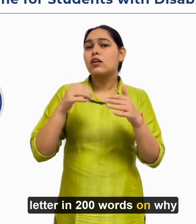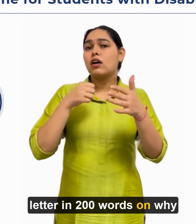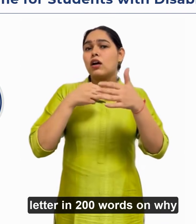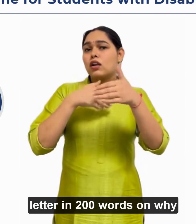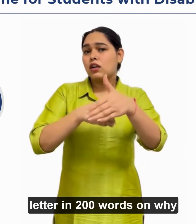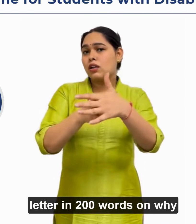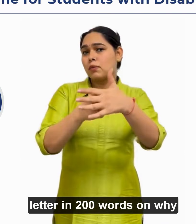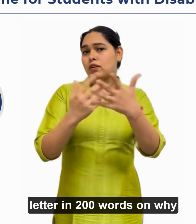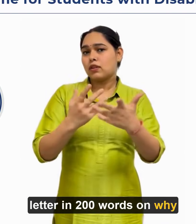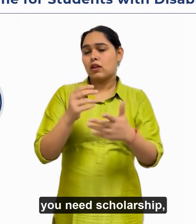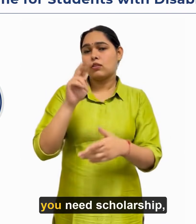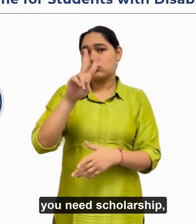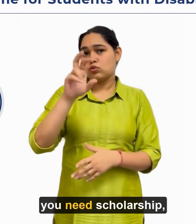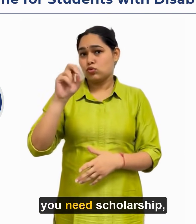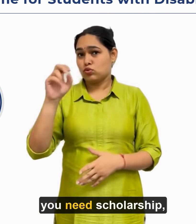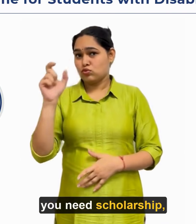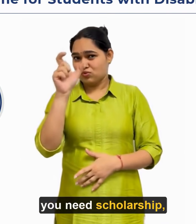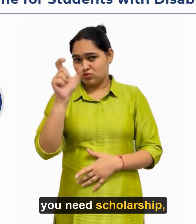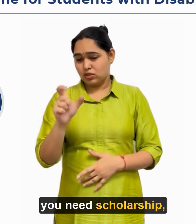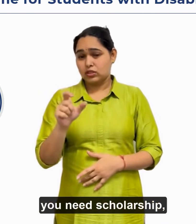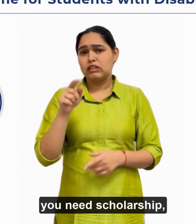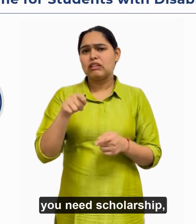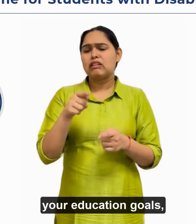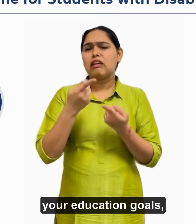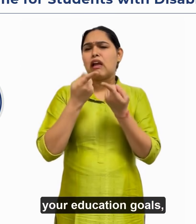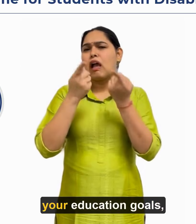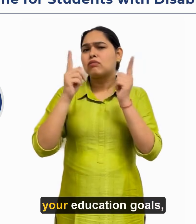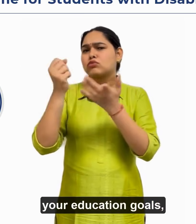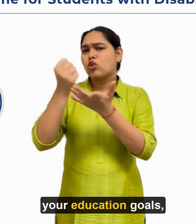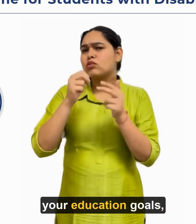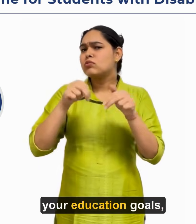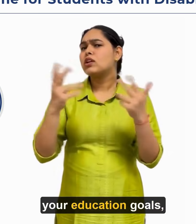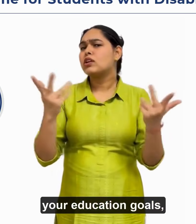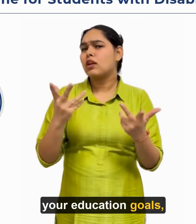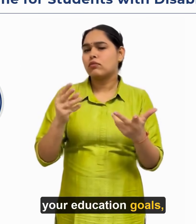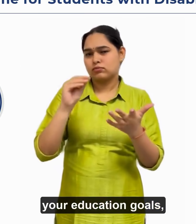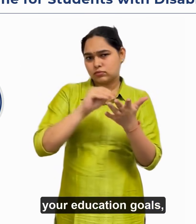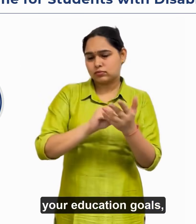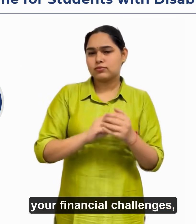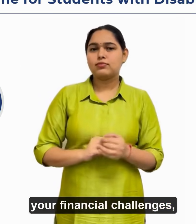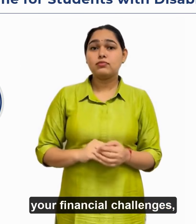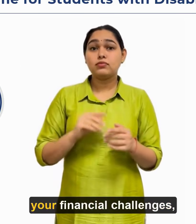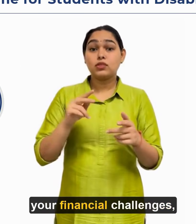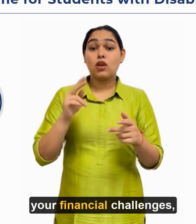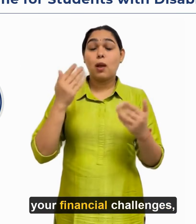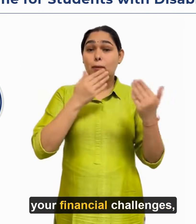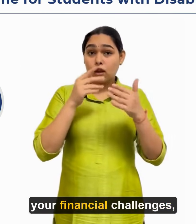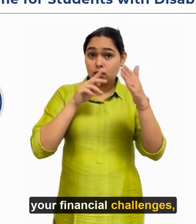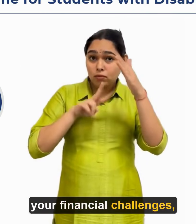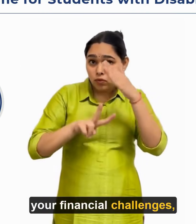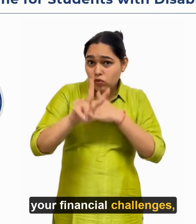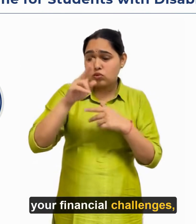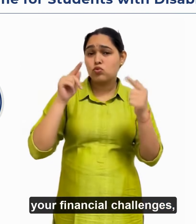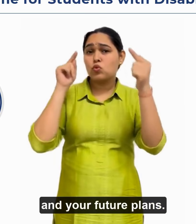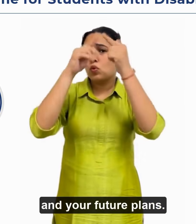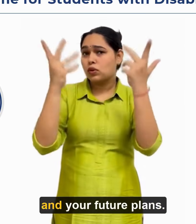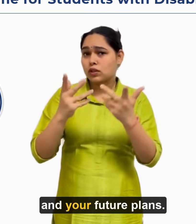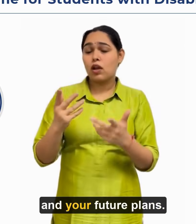on why you need scholarship, your education goals, your financial challenges, and your